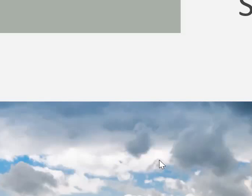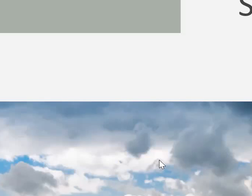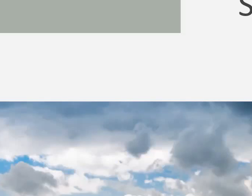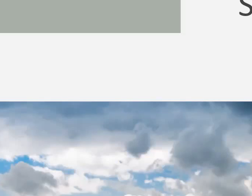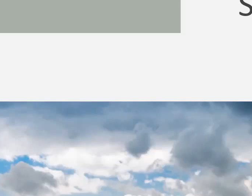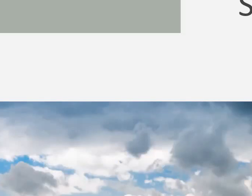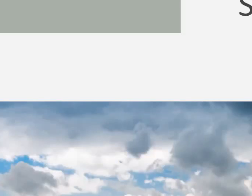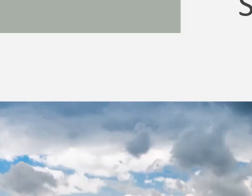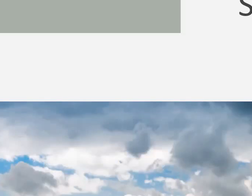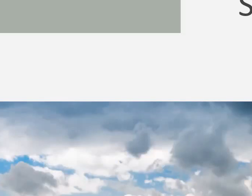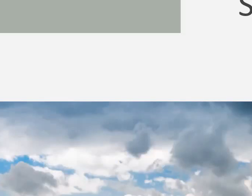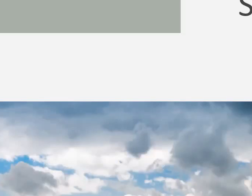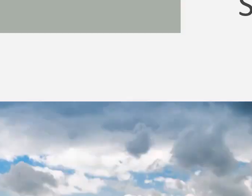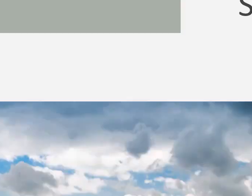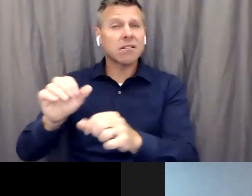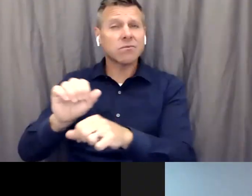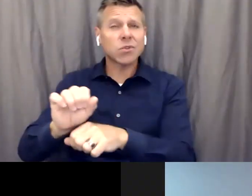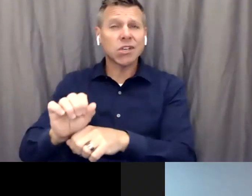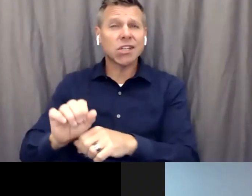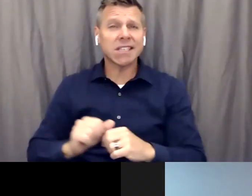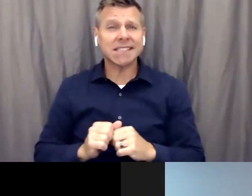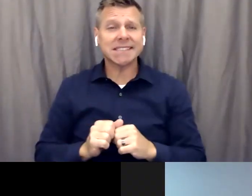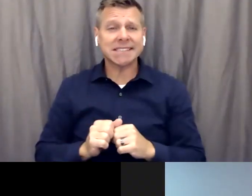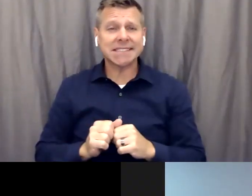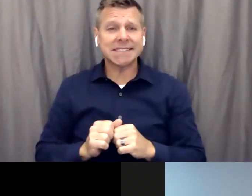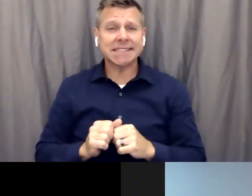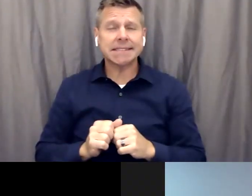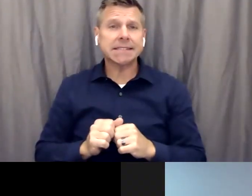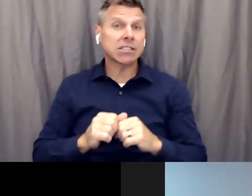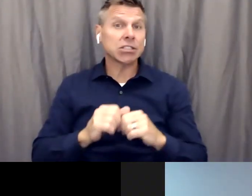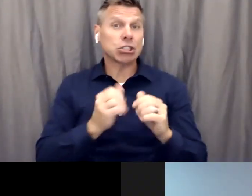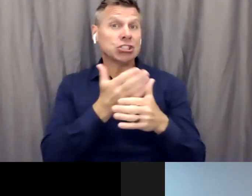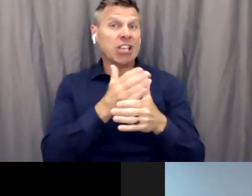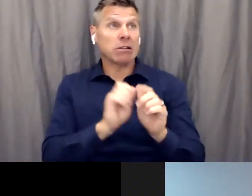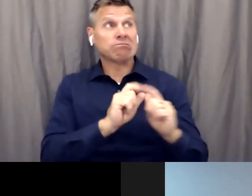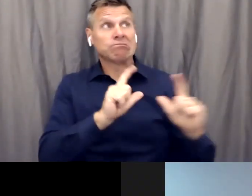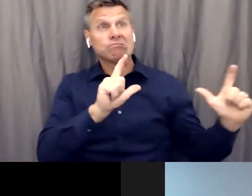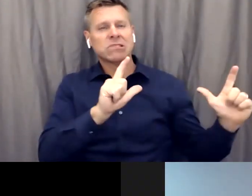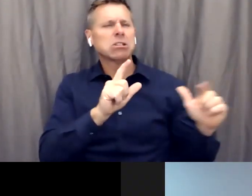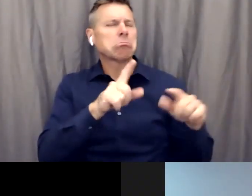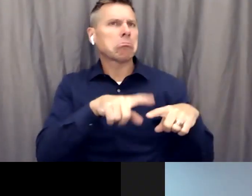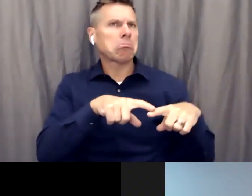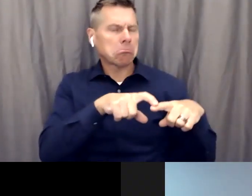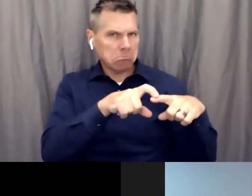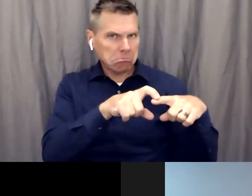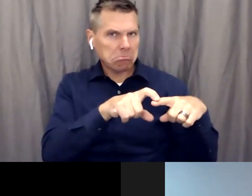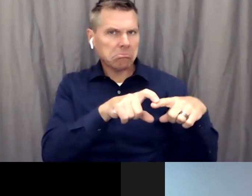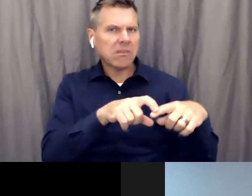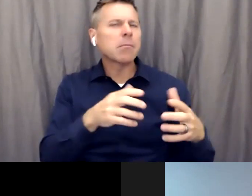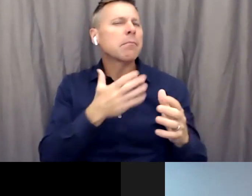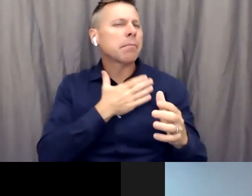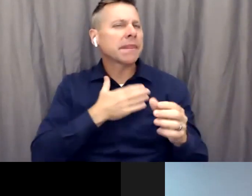of work? And so I'm going to stop sharing just for a bit, and I want you to continue to think about if you were